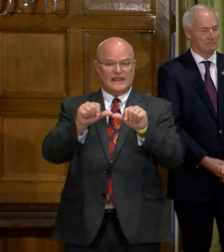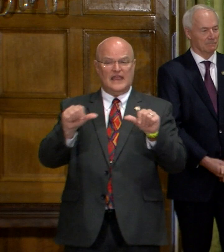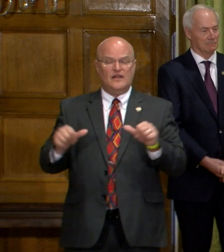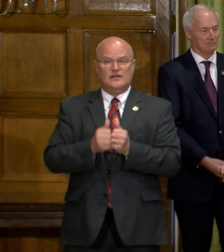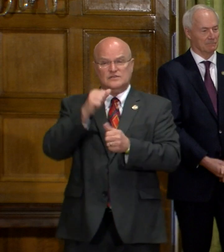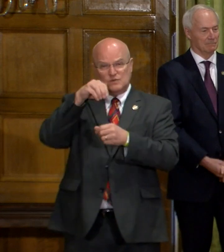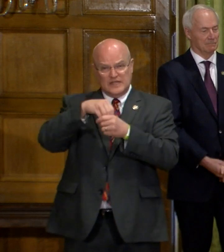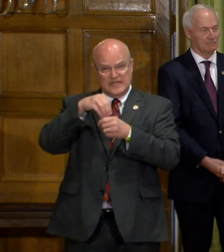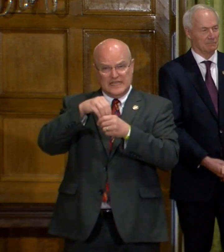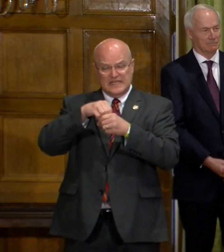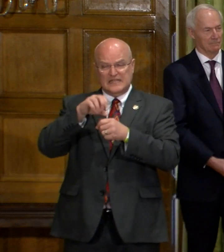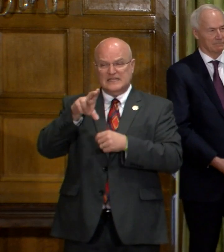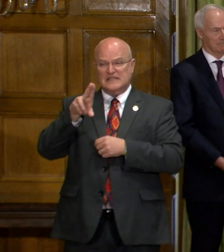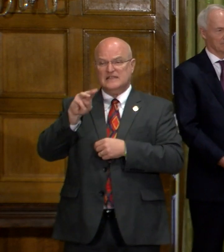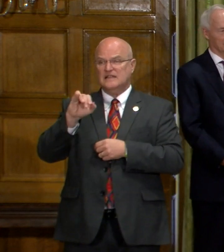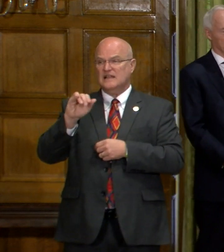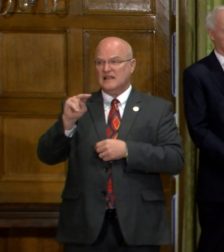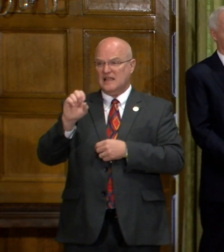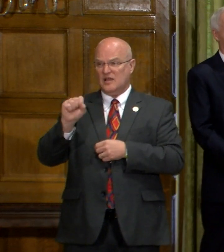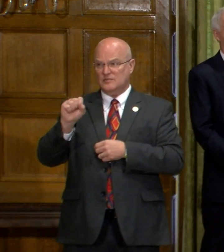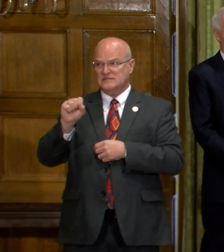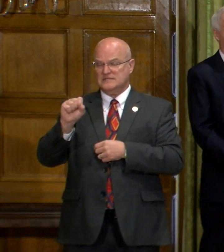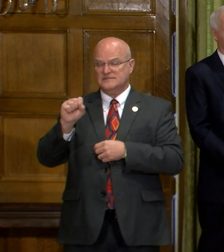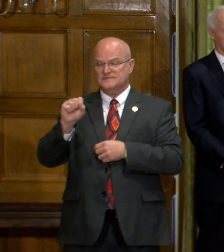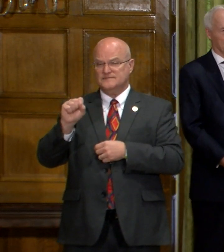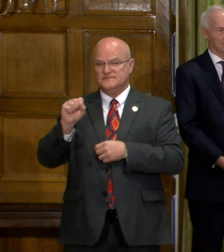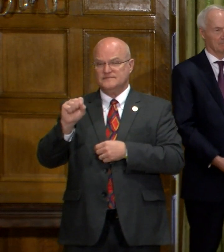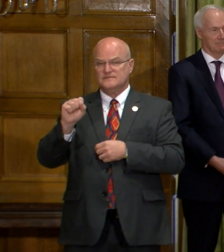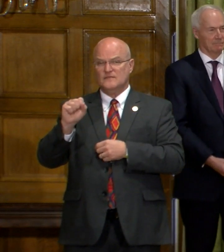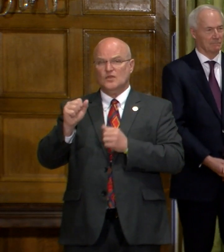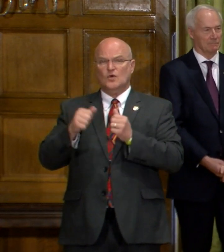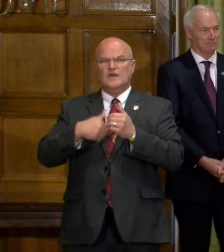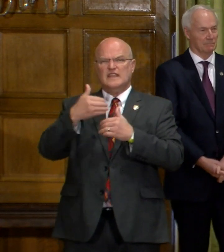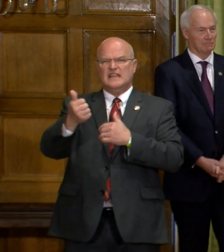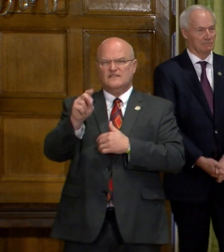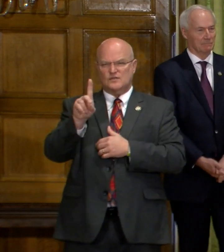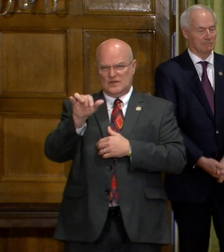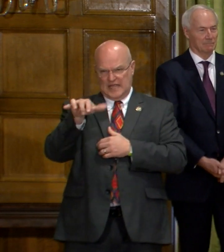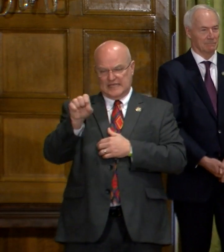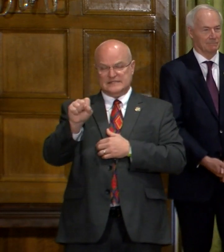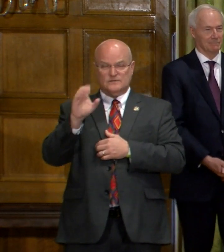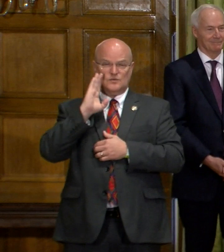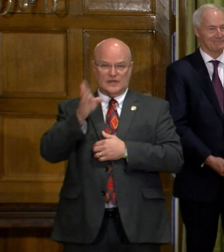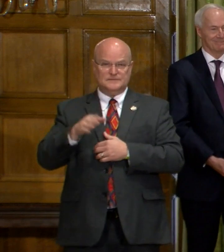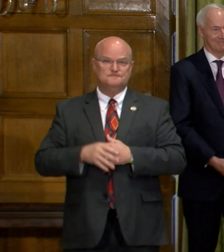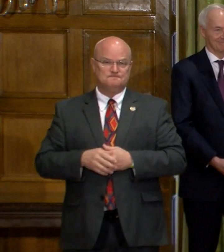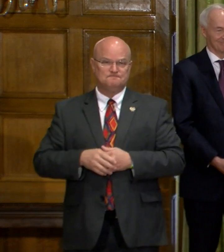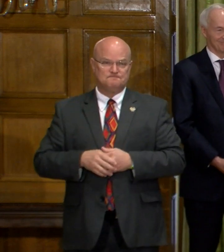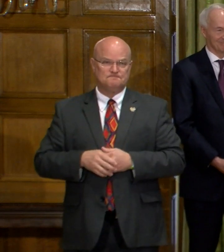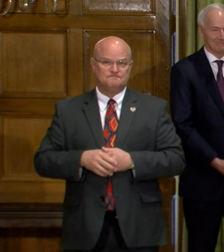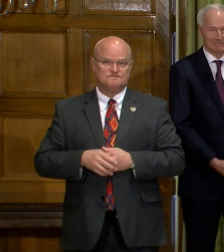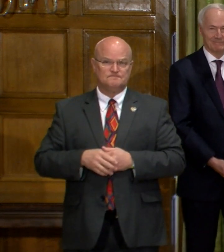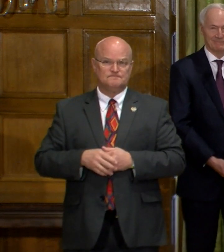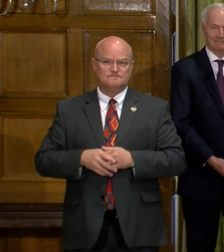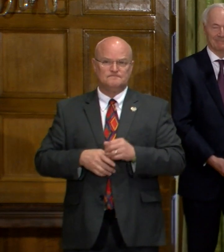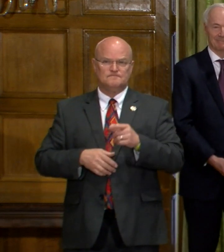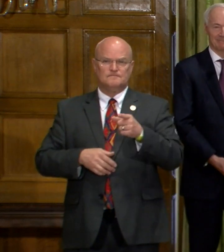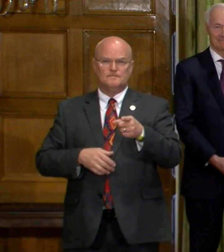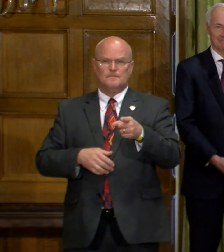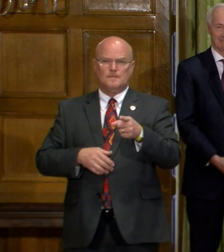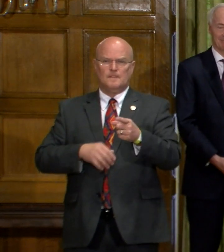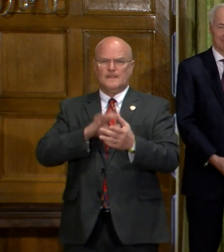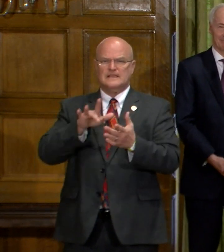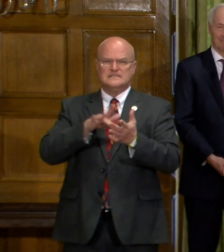areas within that Cummins unit within the next couple of days. What about